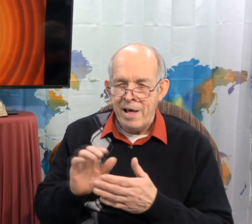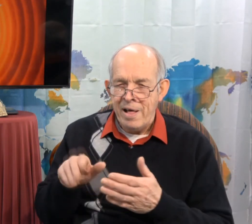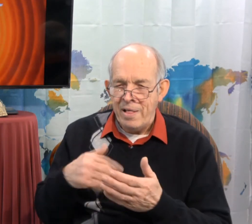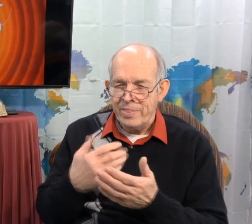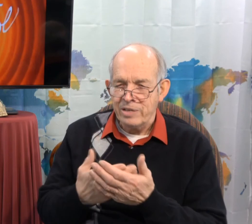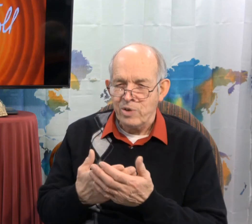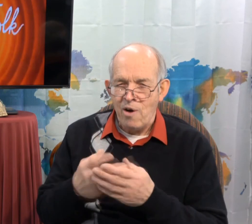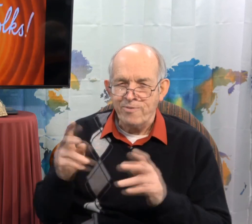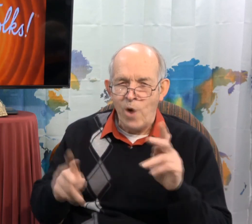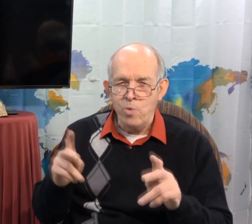That's all,